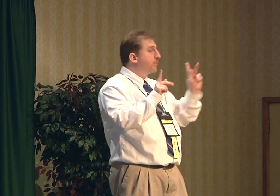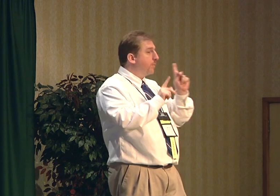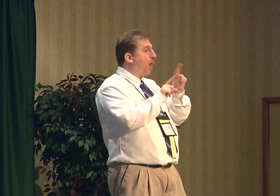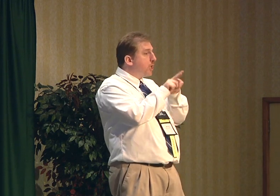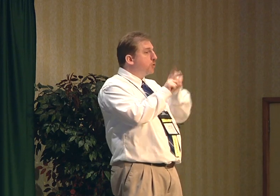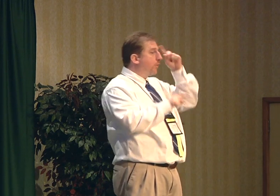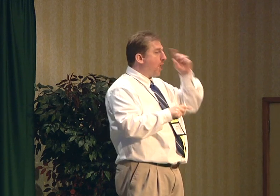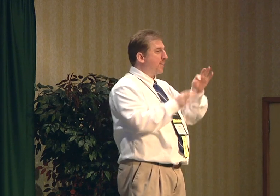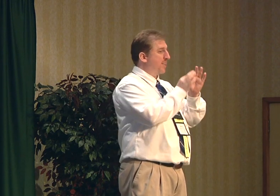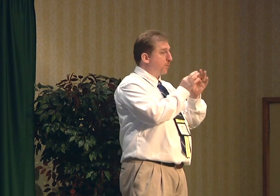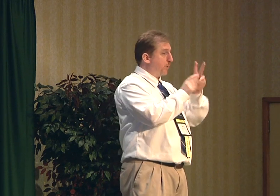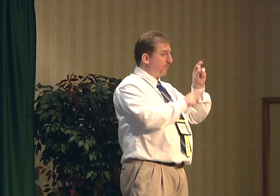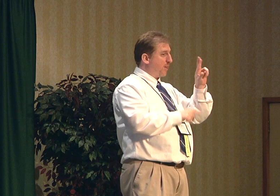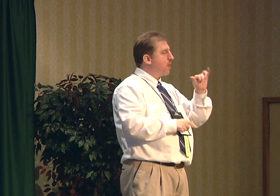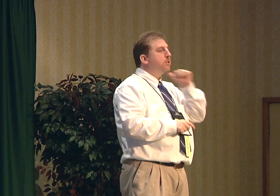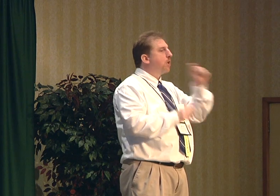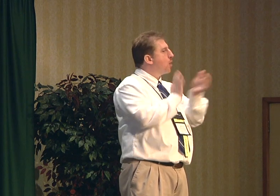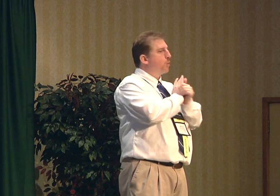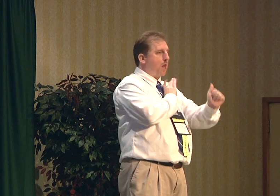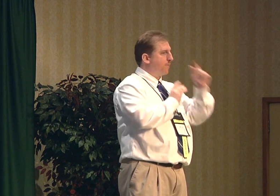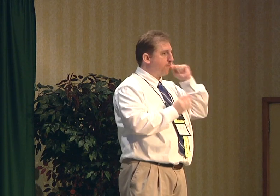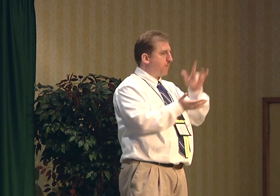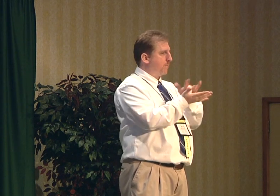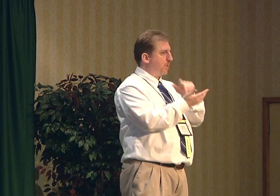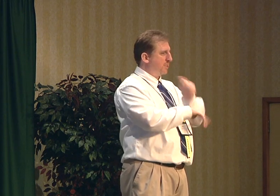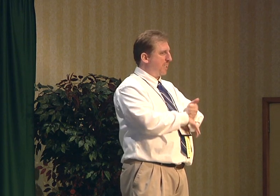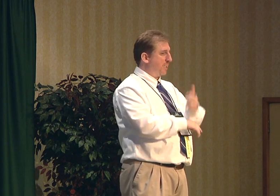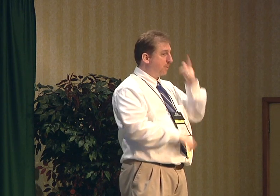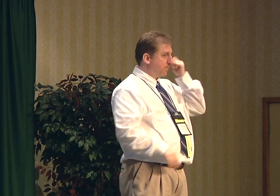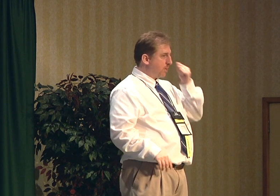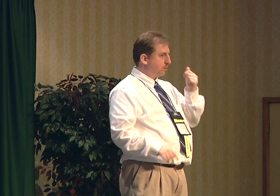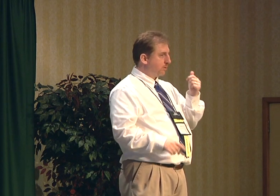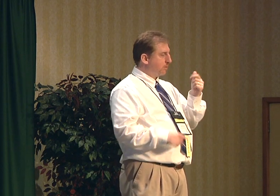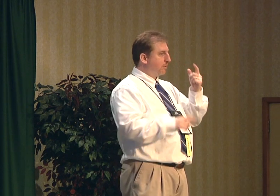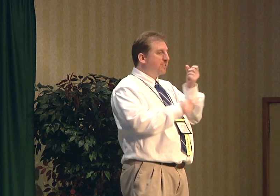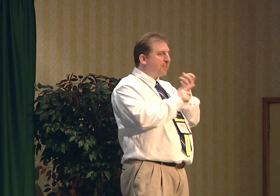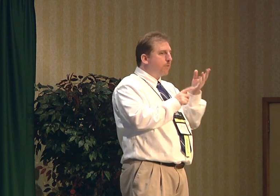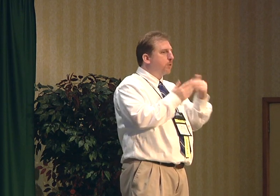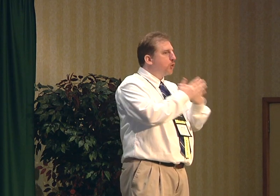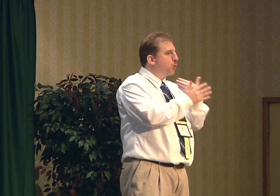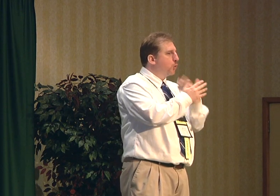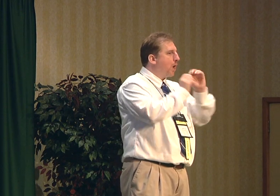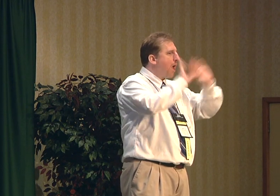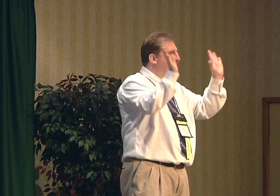So the deaf people have a difficult time understanding the interpreter. They also found that at times the VRI interpreter